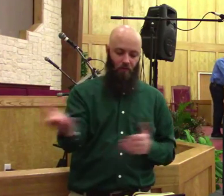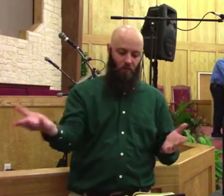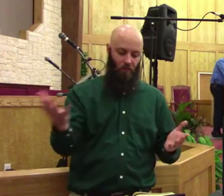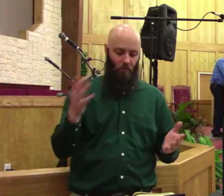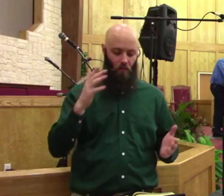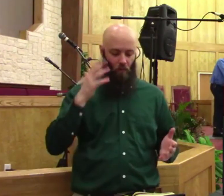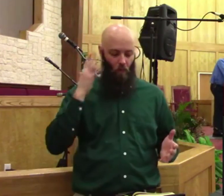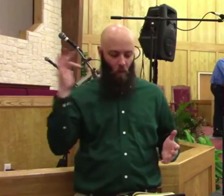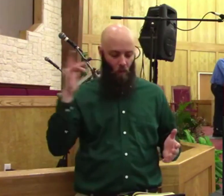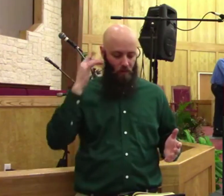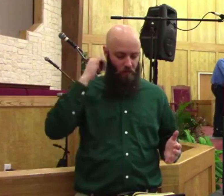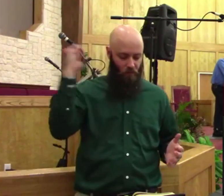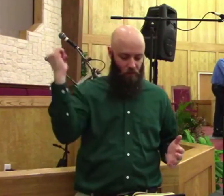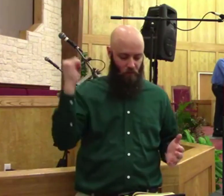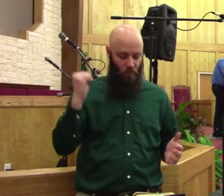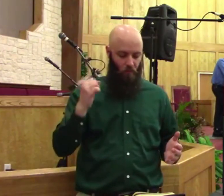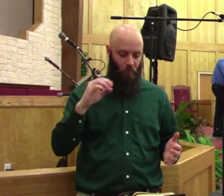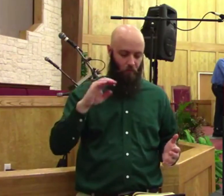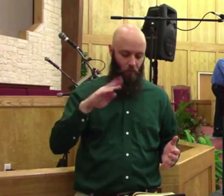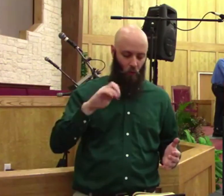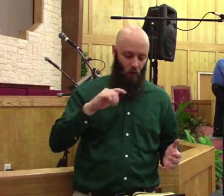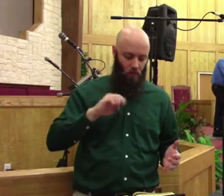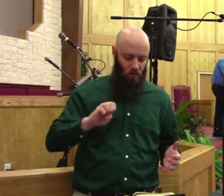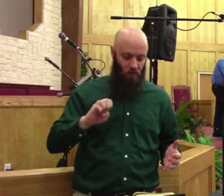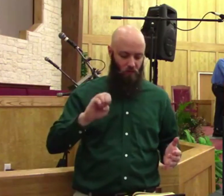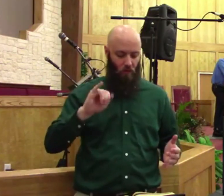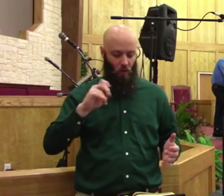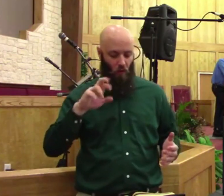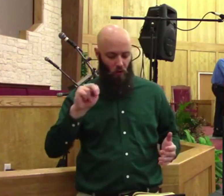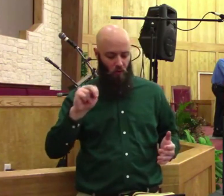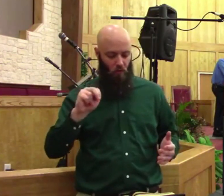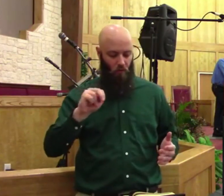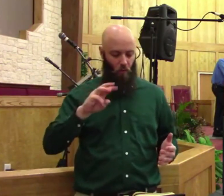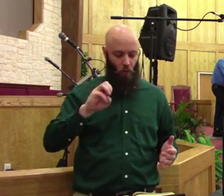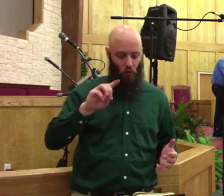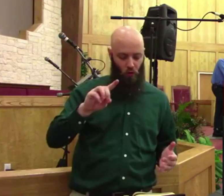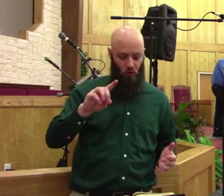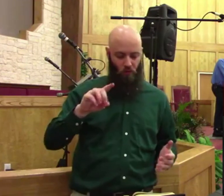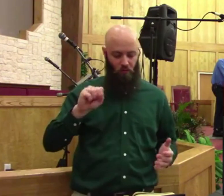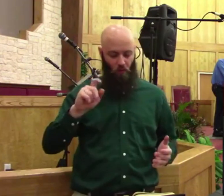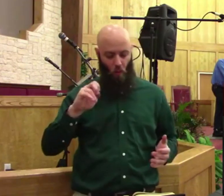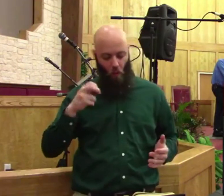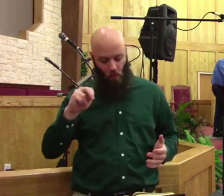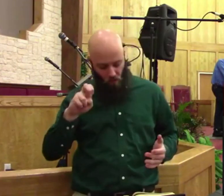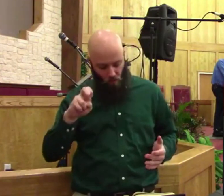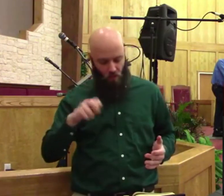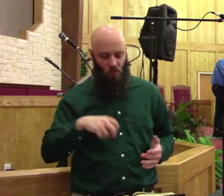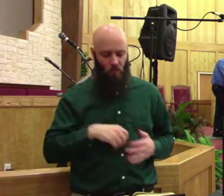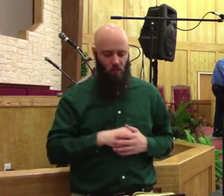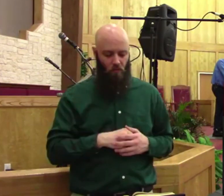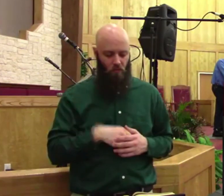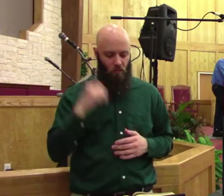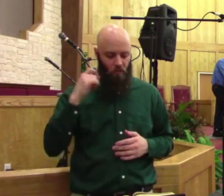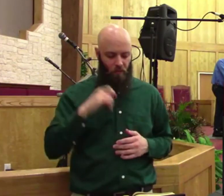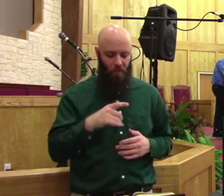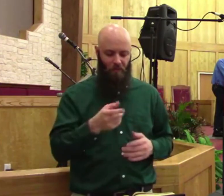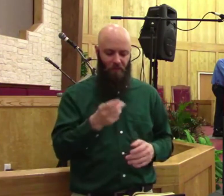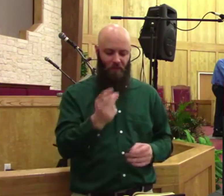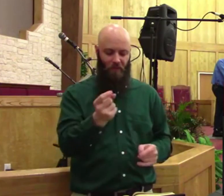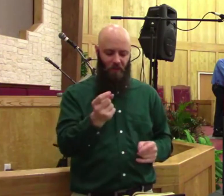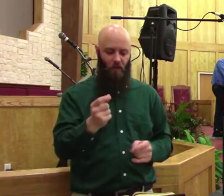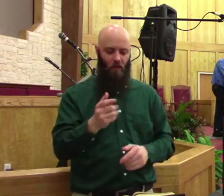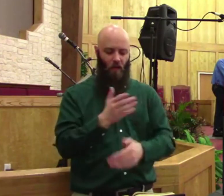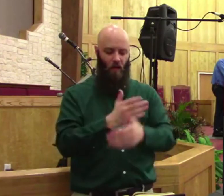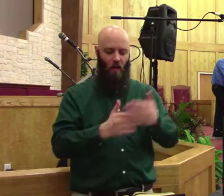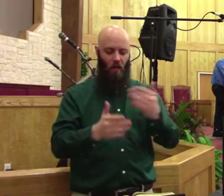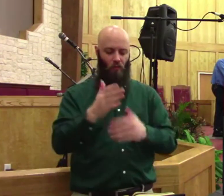lampstand. And the king saw the hand as it wrote. Then the king's color changed, and his thoughts alarmed